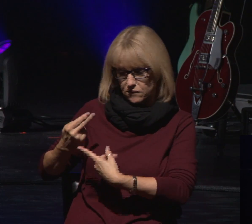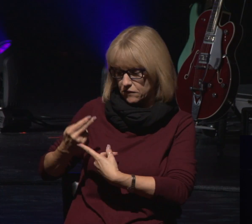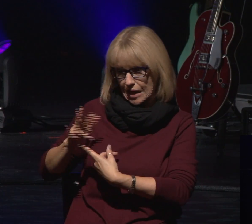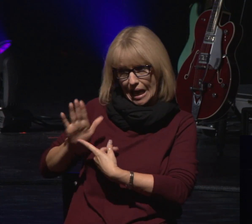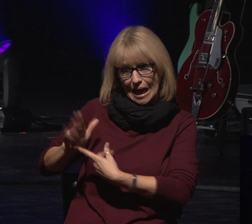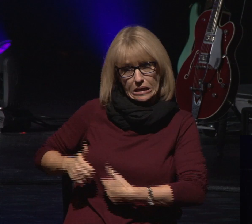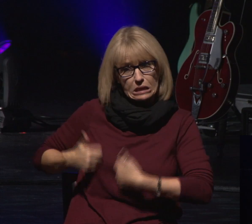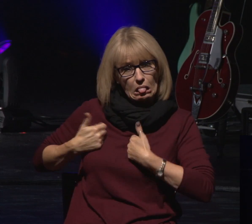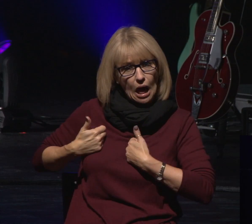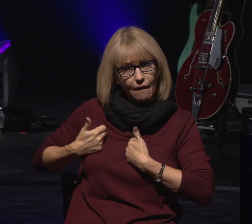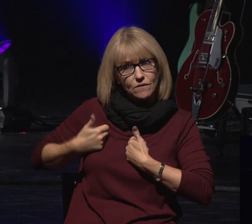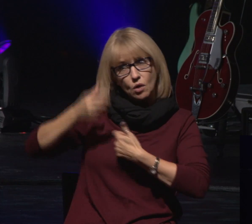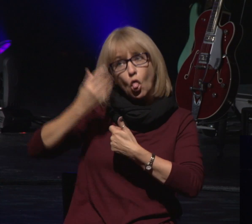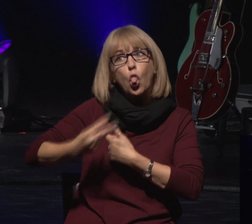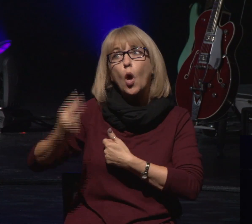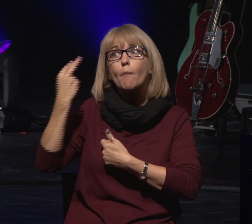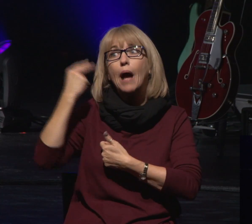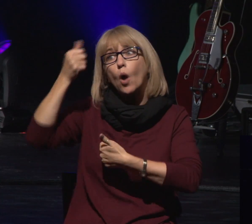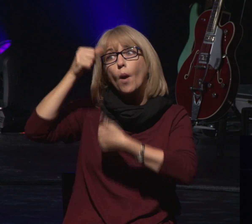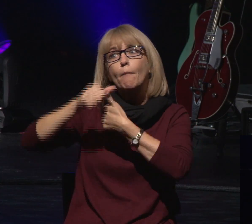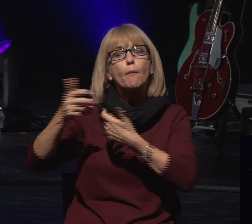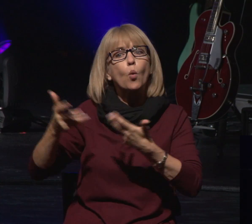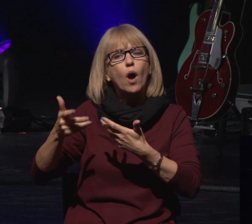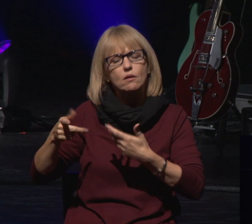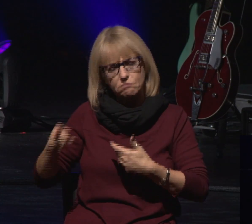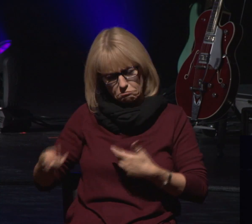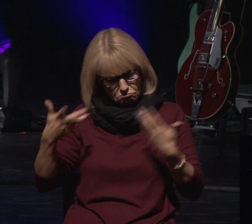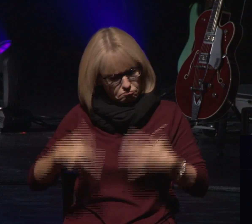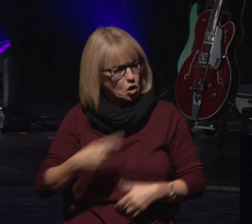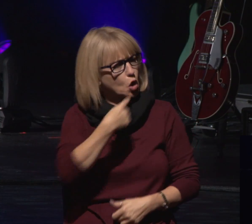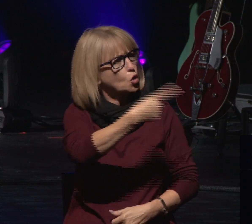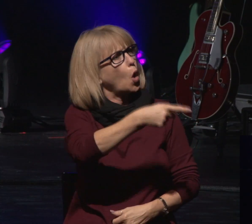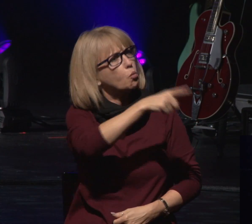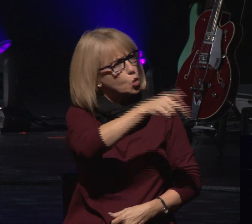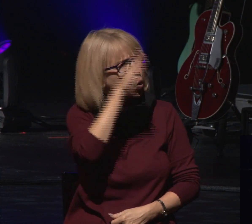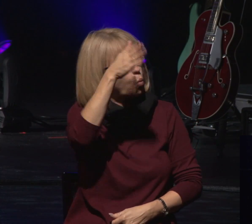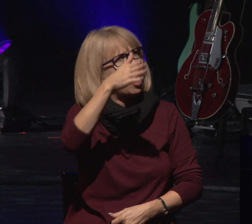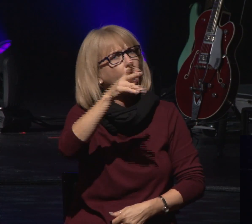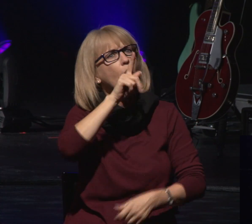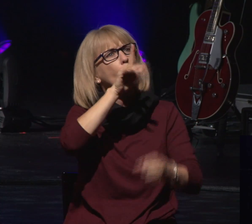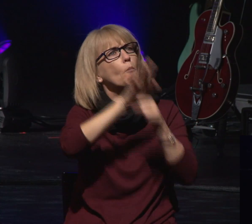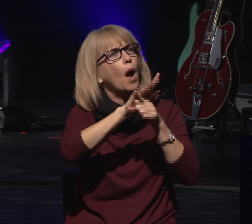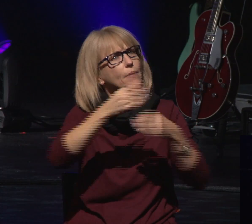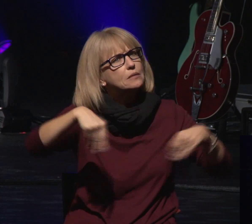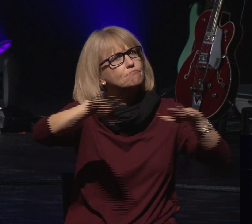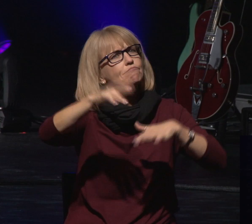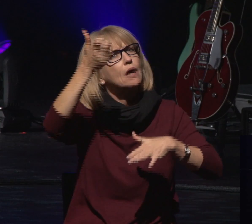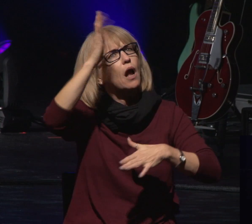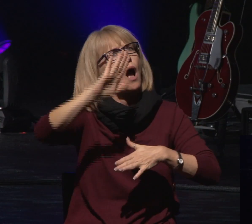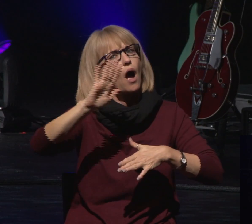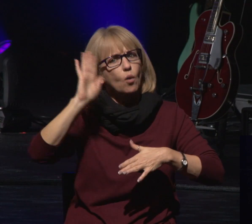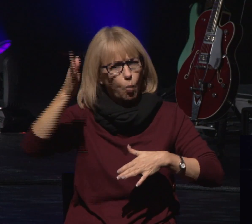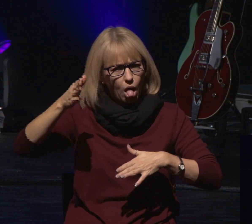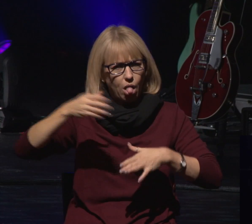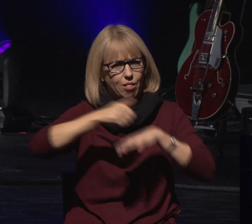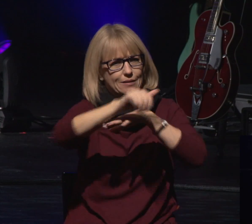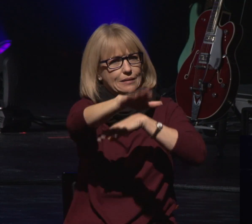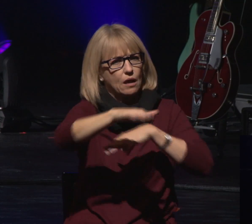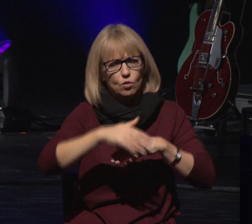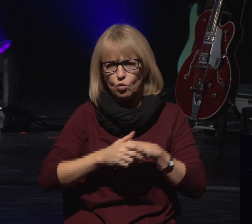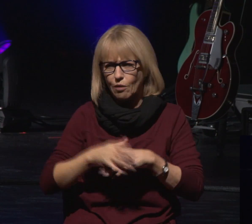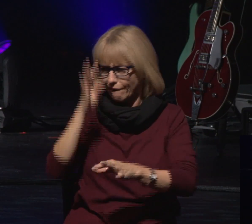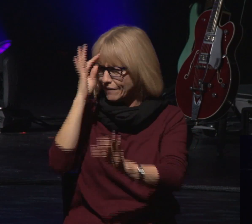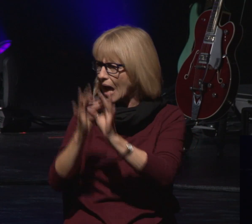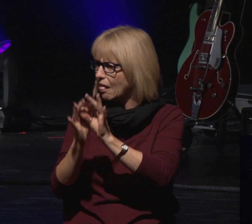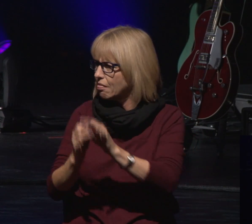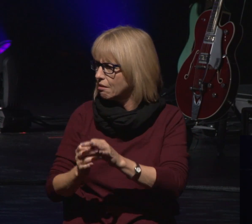Saying we're going to go back to the promised land. God's promises are real. His legacy is a man of faith, a person that's believed in God no